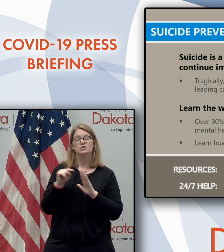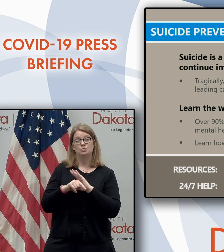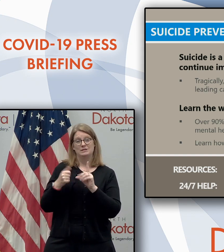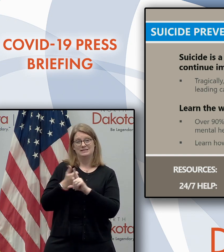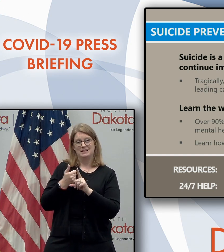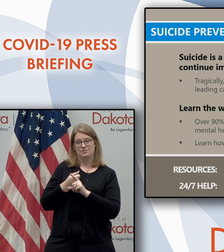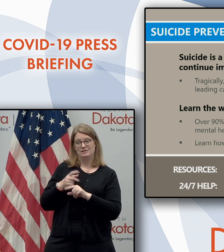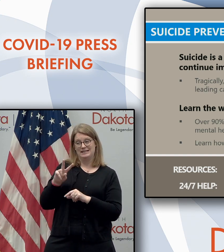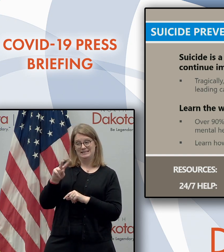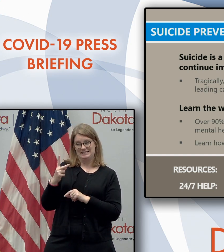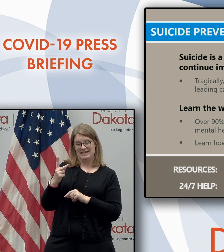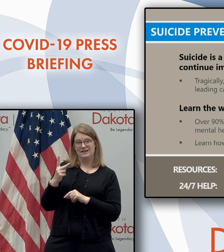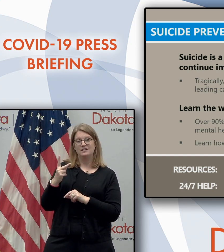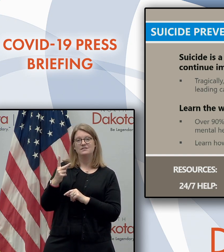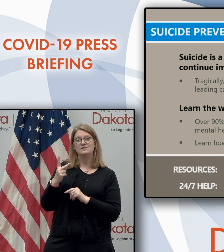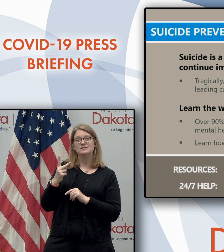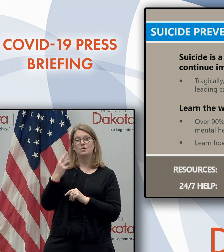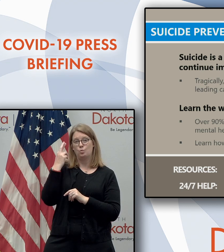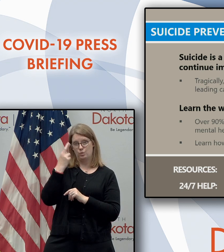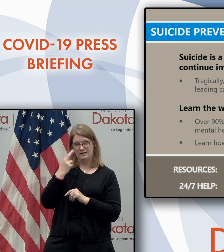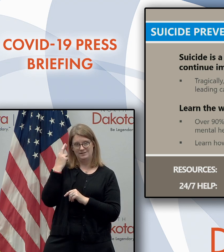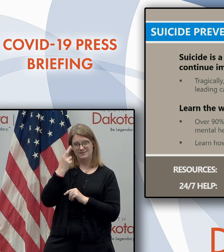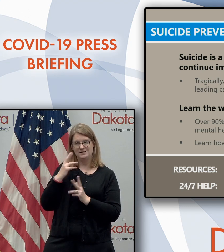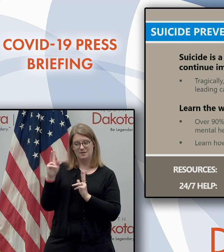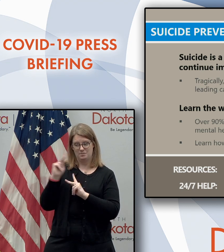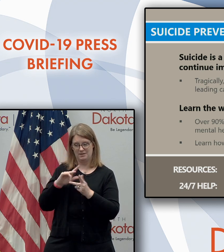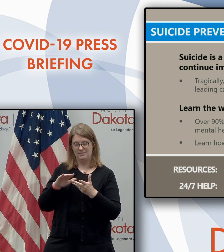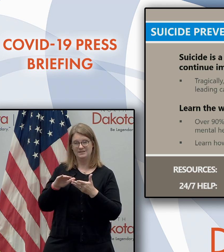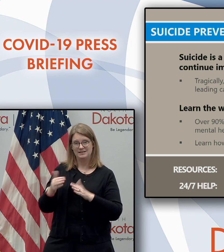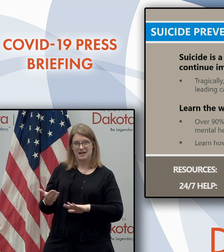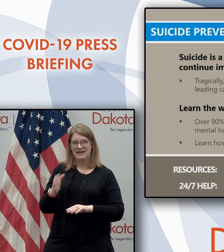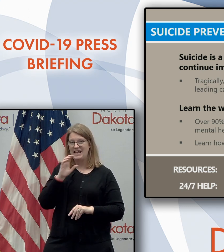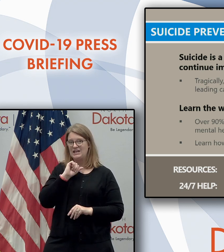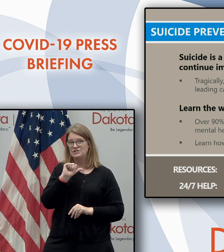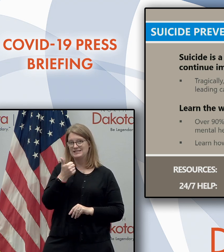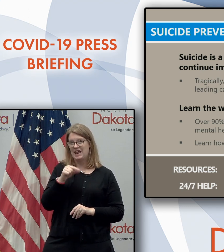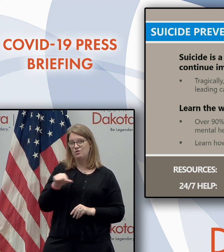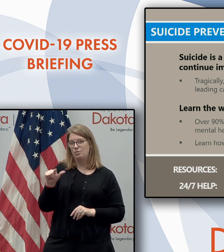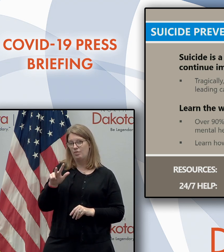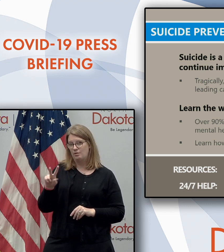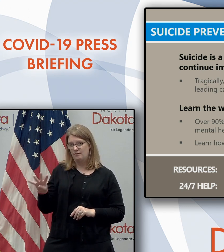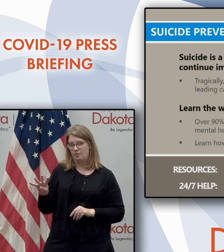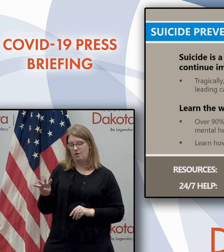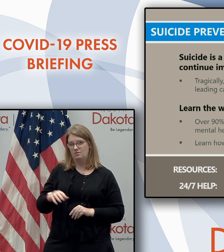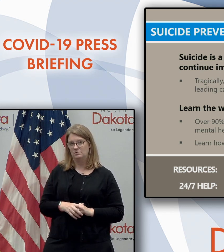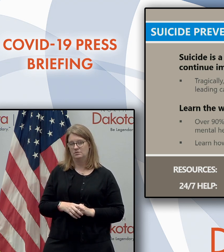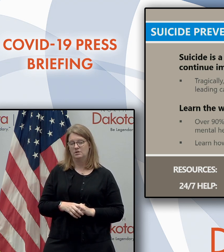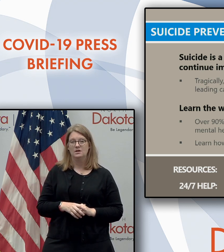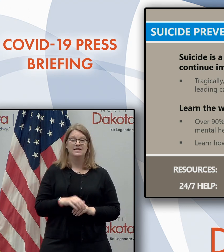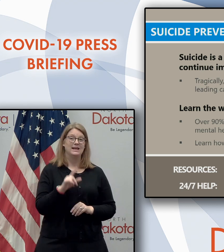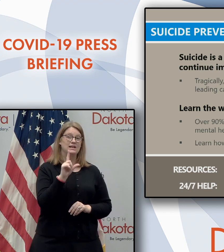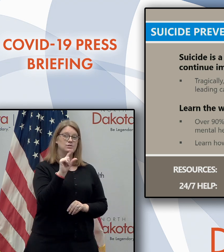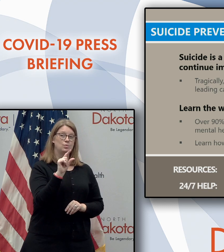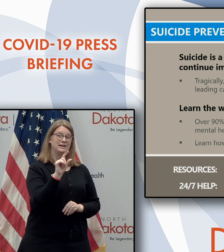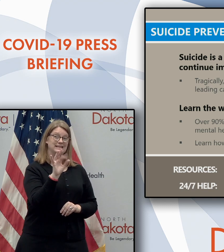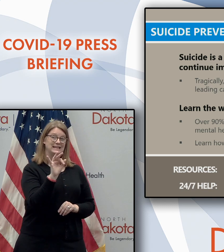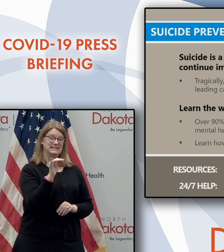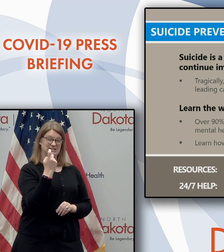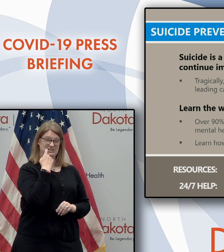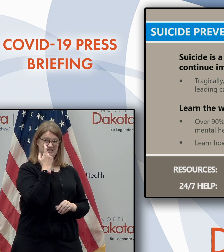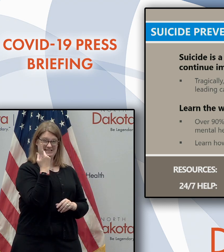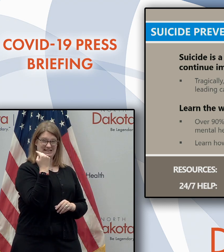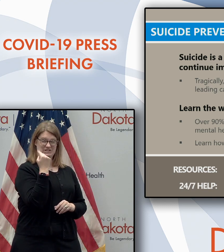was the second leading cause of death among North Dakotans aged 10 to 34. And in 2019, so just last